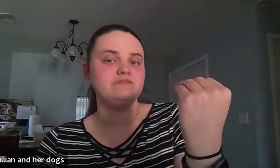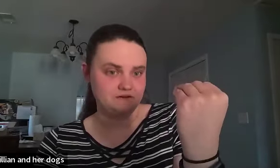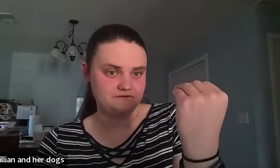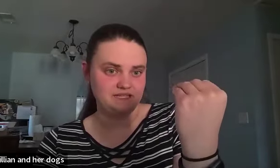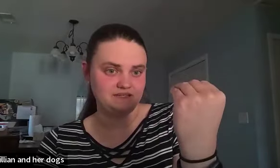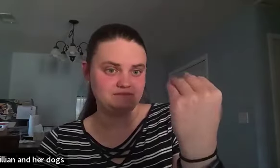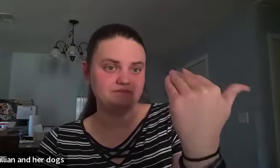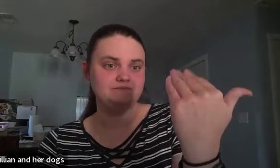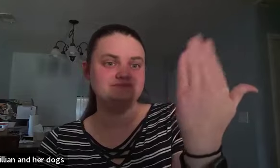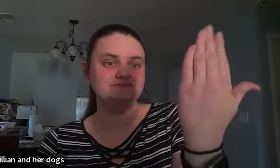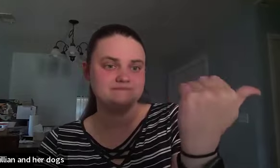and 15.